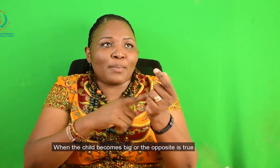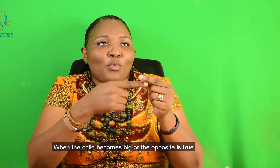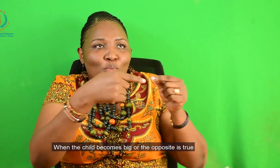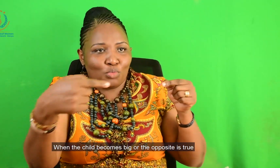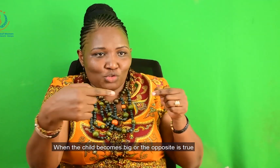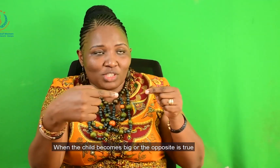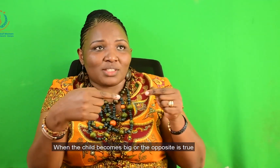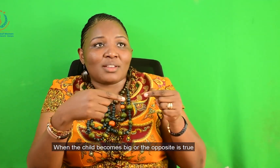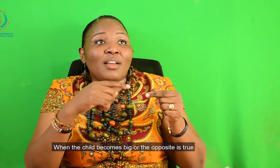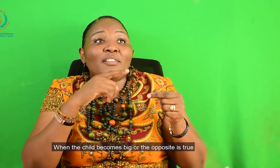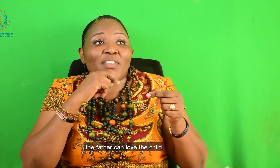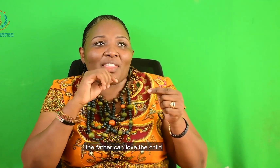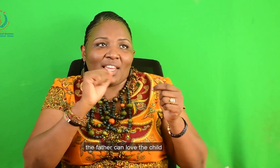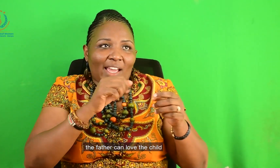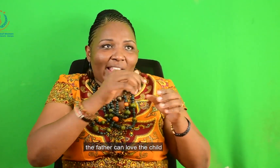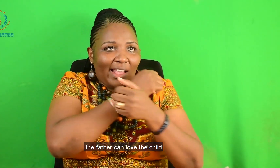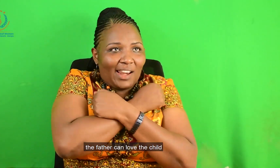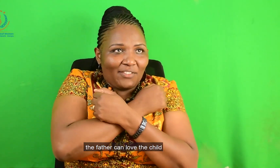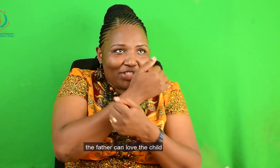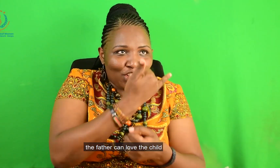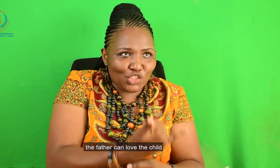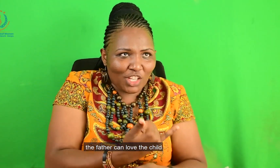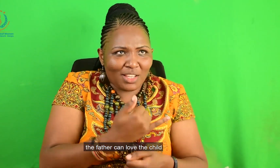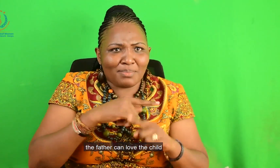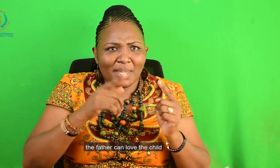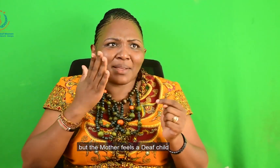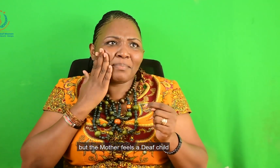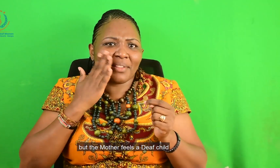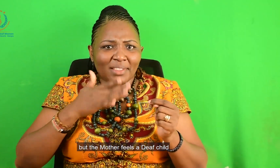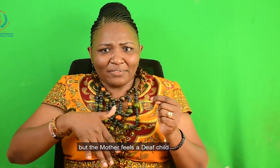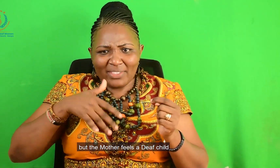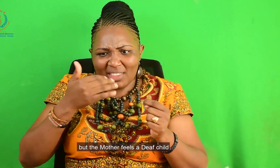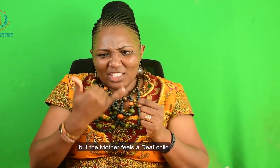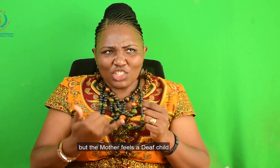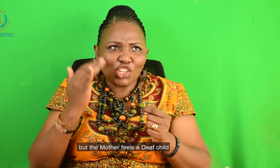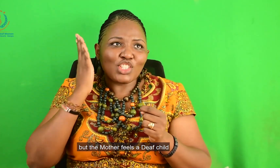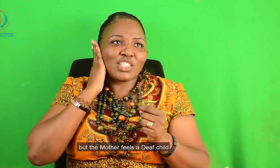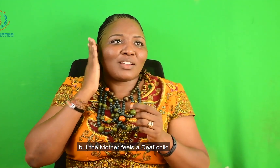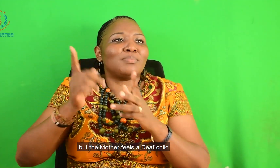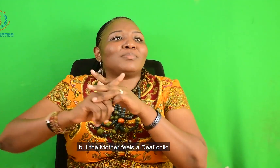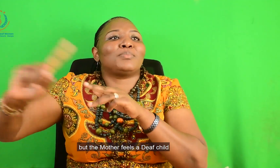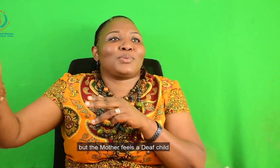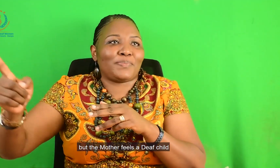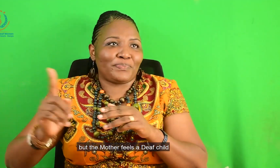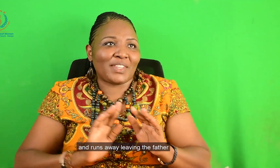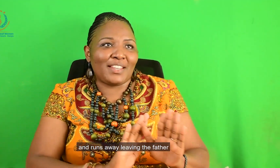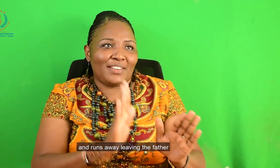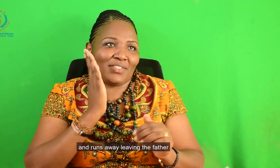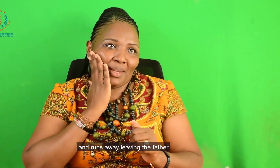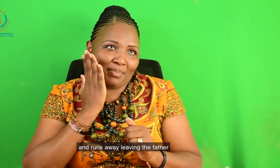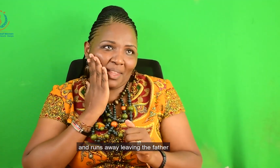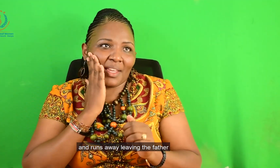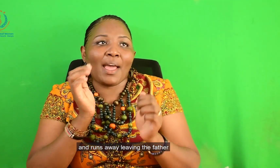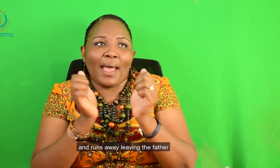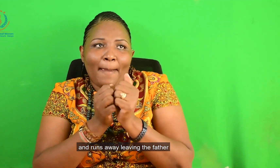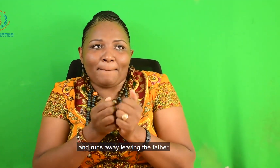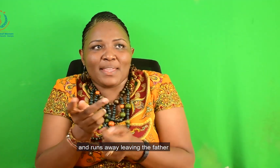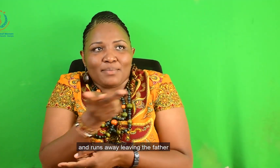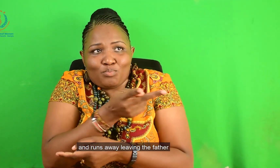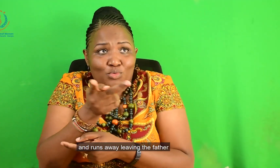the opposite is true, the father can love the child, but the mother feels, I cannot have a deaf child, and runs away, leaving the father.